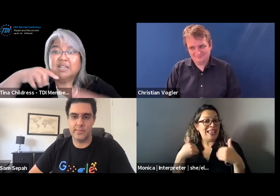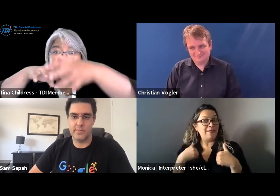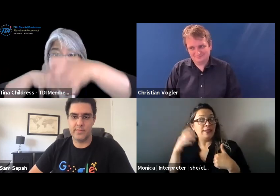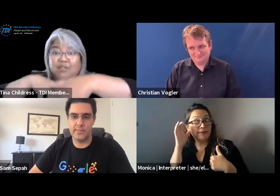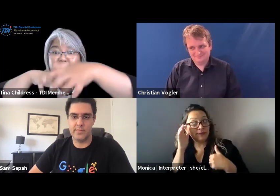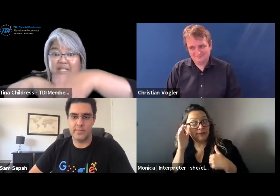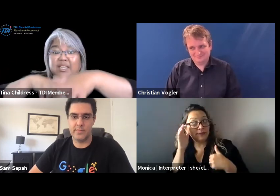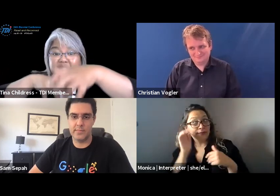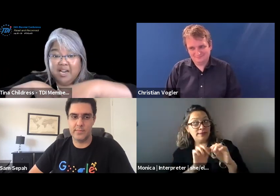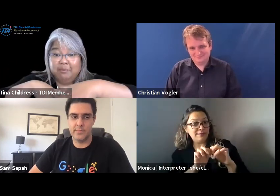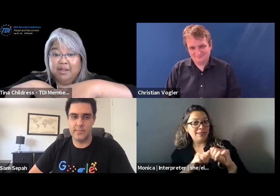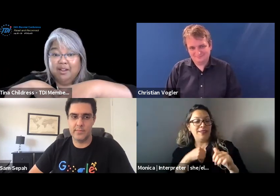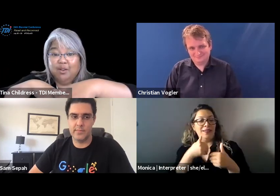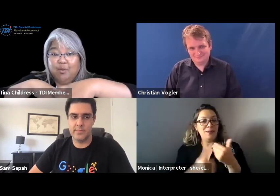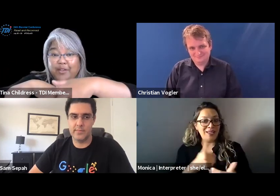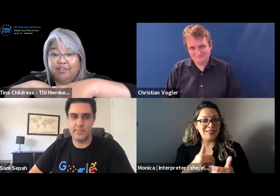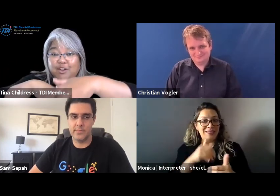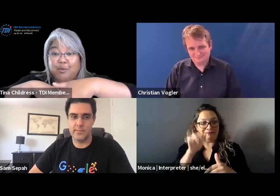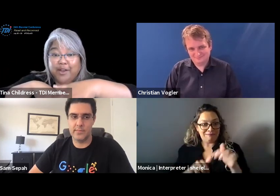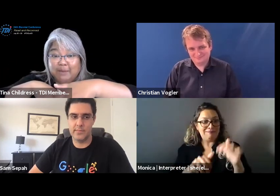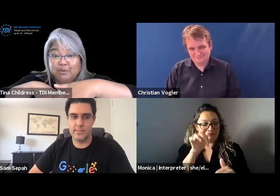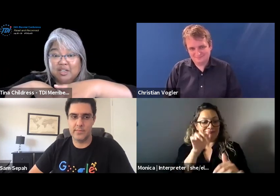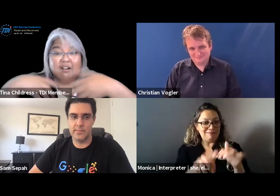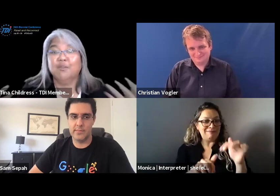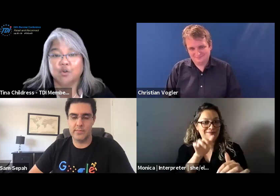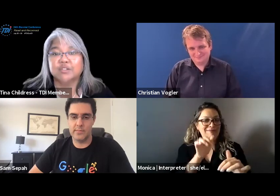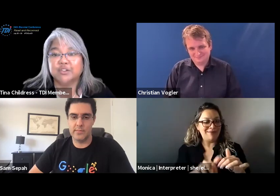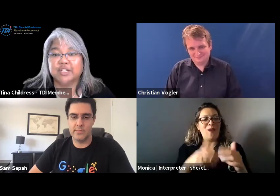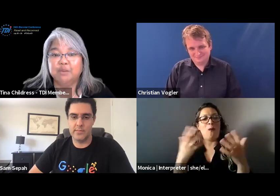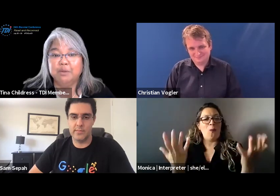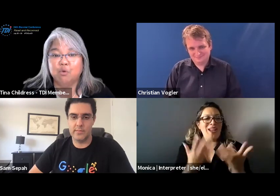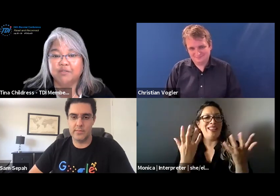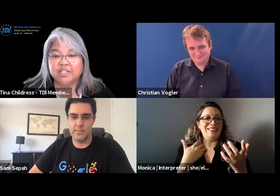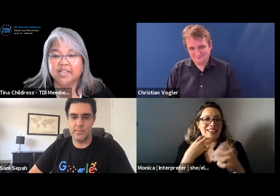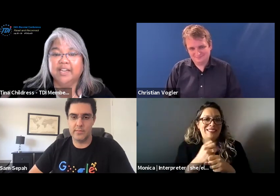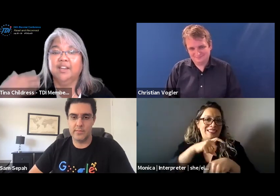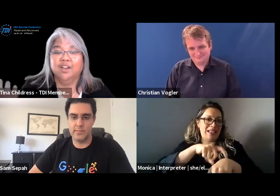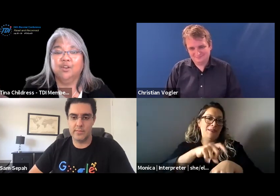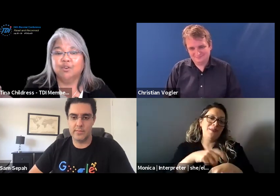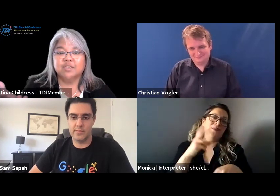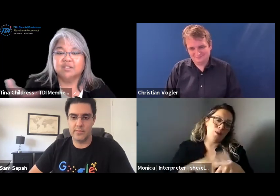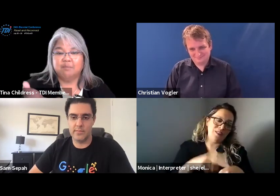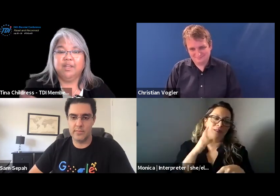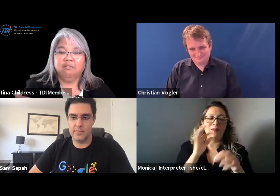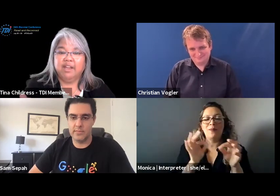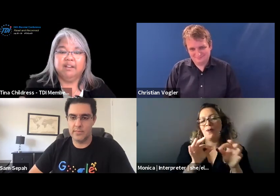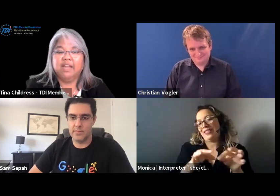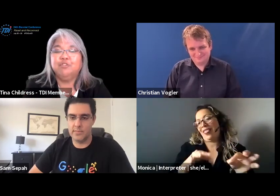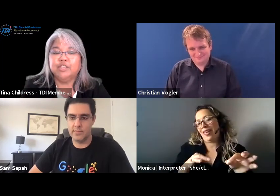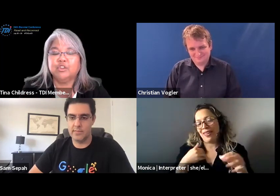process, physically type what the captions are. Of course, there's going to be more of a delay versus something like live